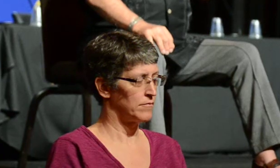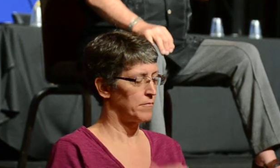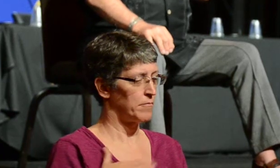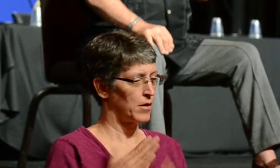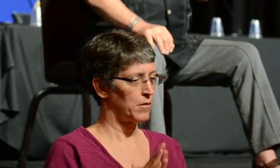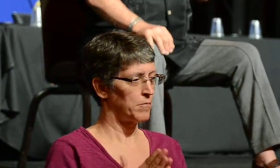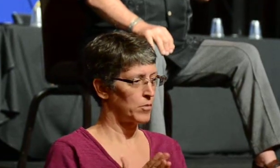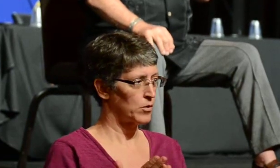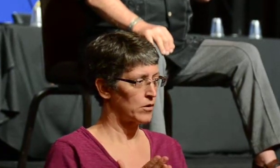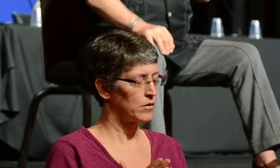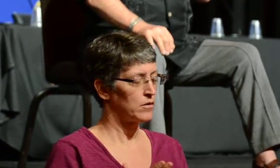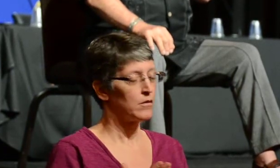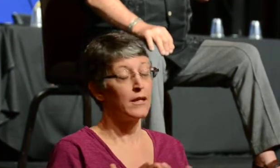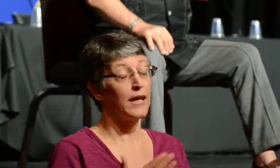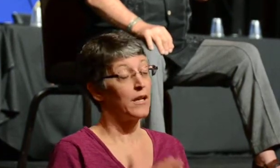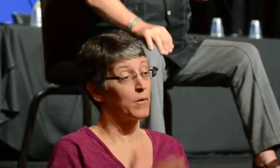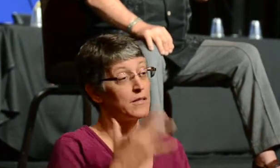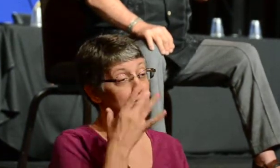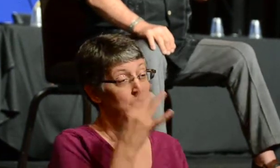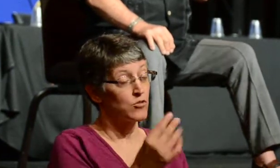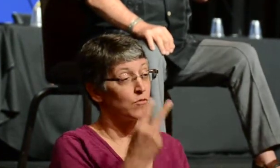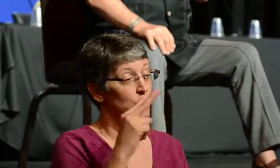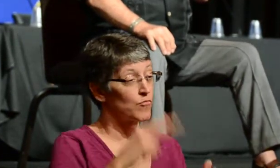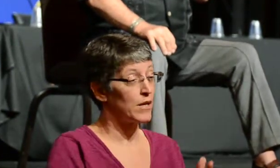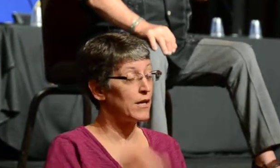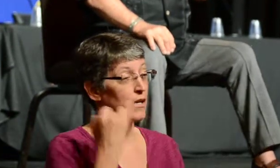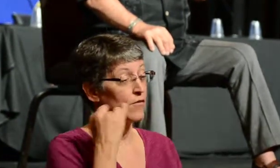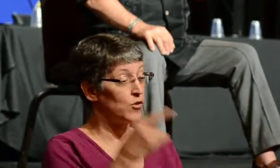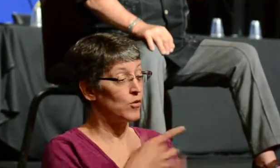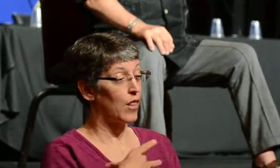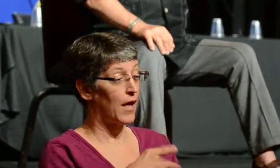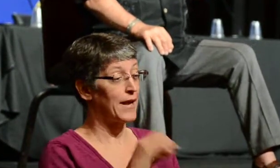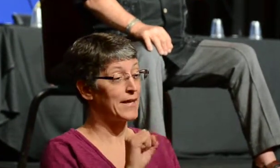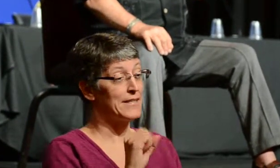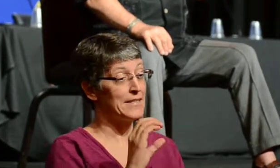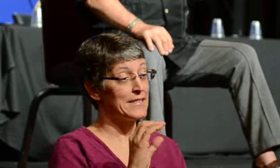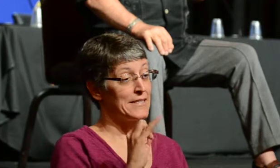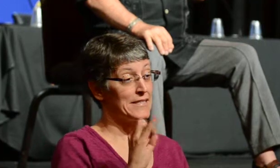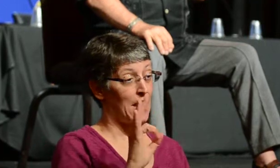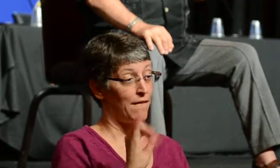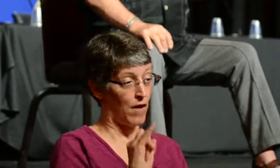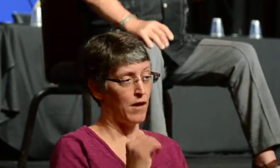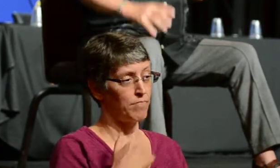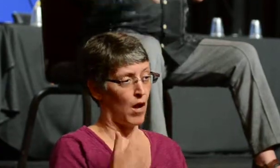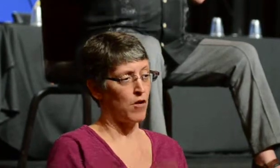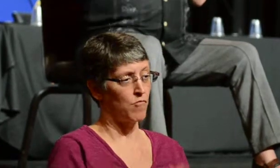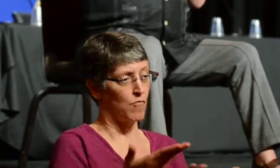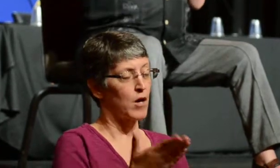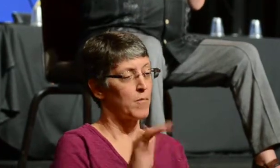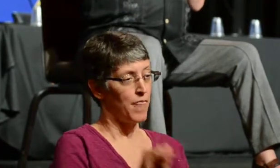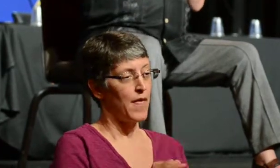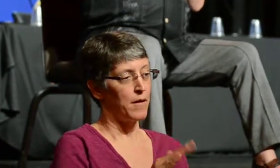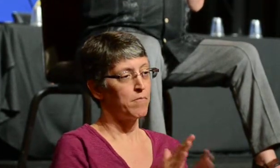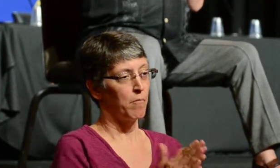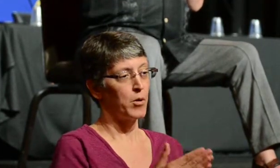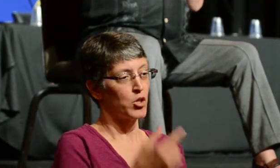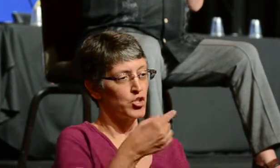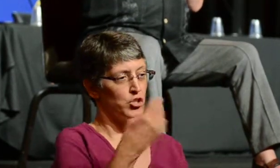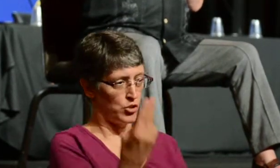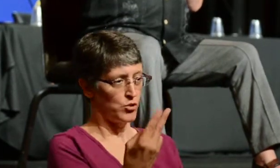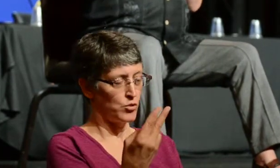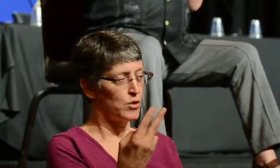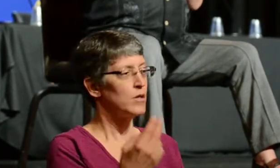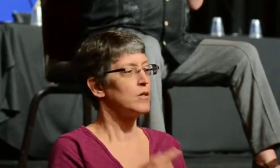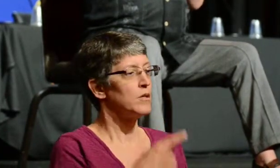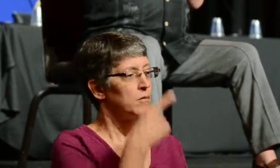novel. So it's interesting reading. If you're interested in science fiction, I recommend the books, because these